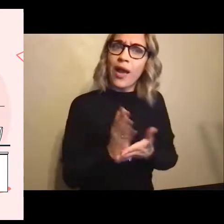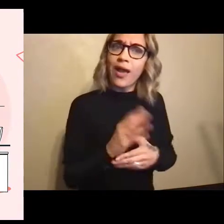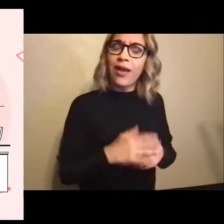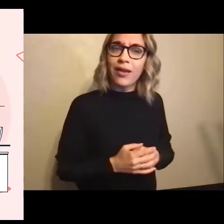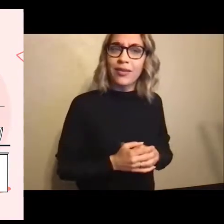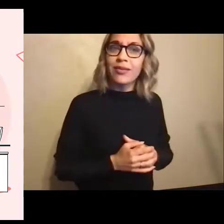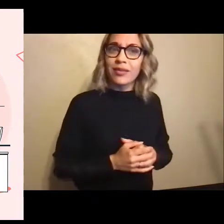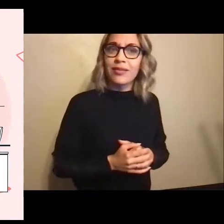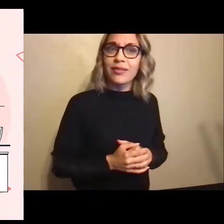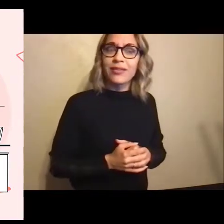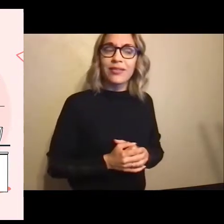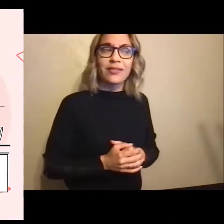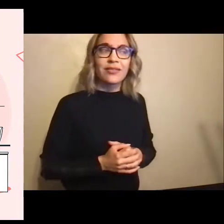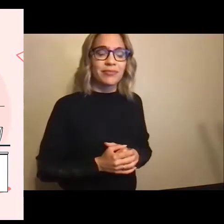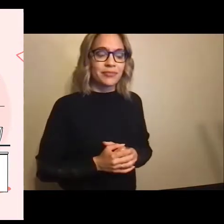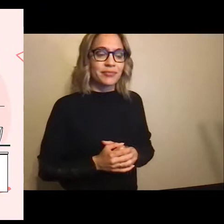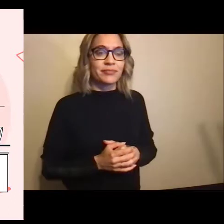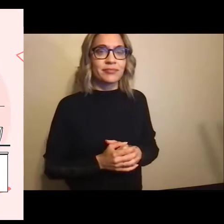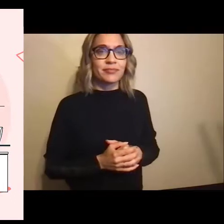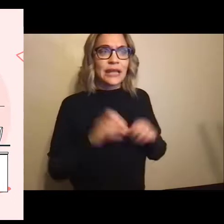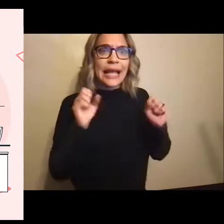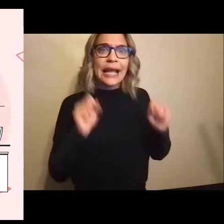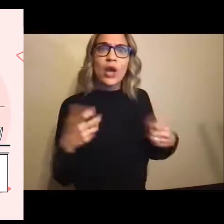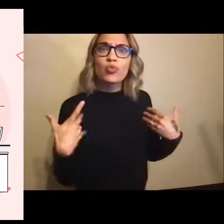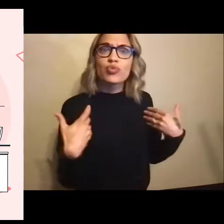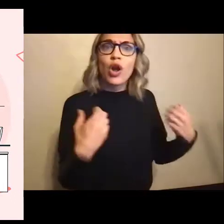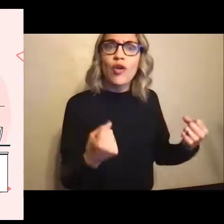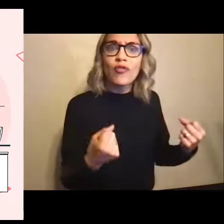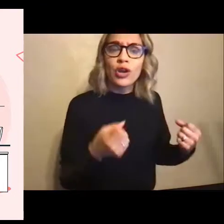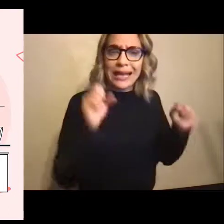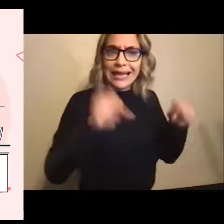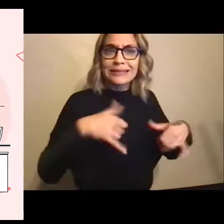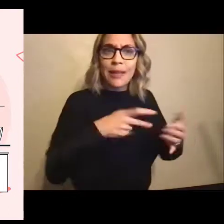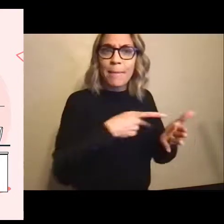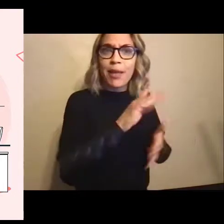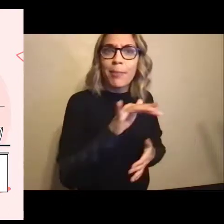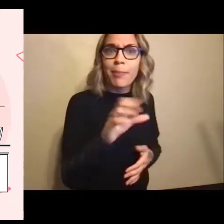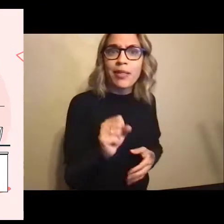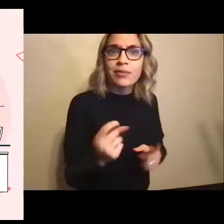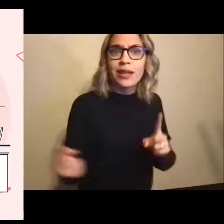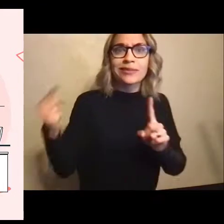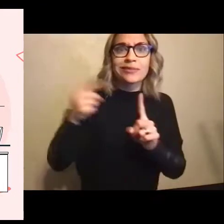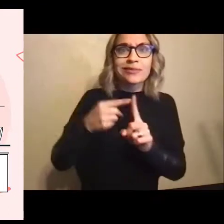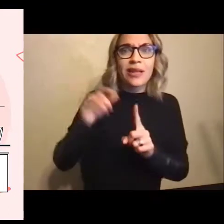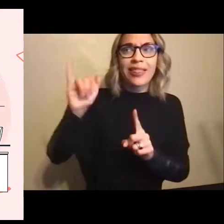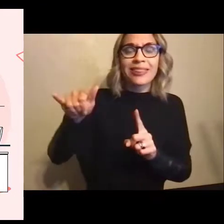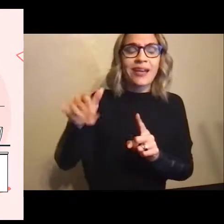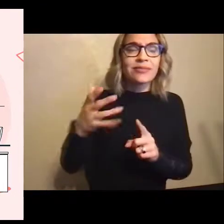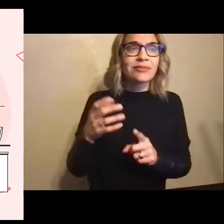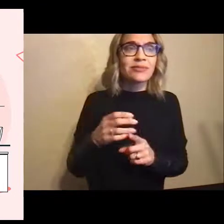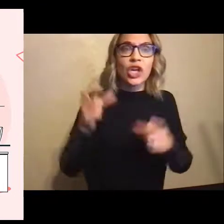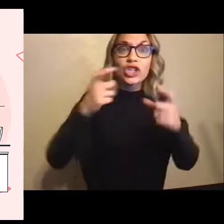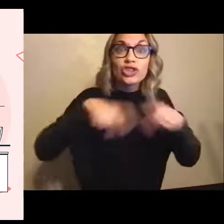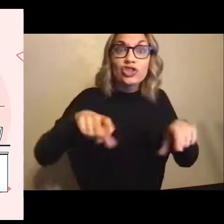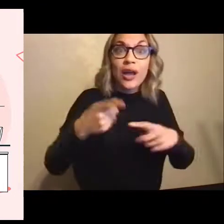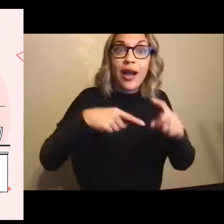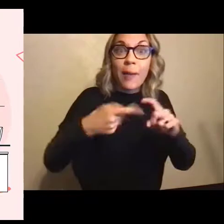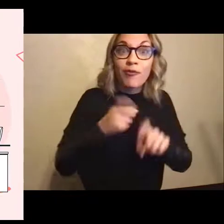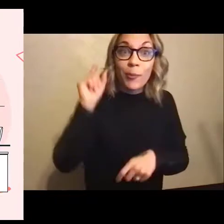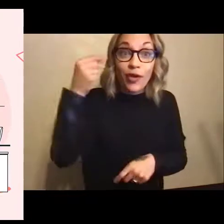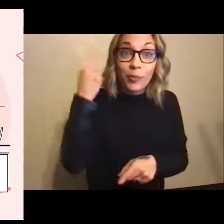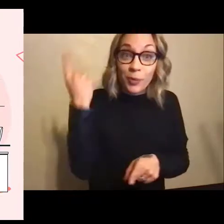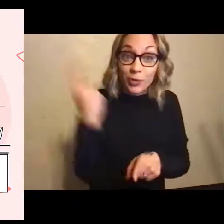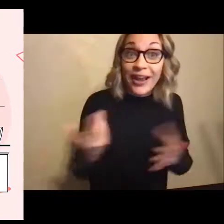fund, maybe they'd be all right. They could recover more easily. They can still pay their